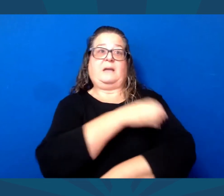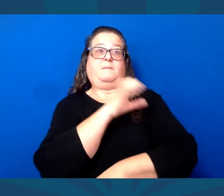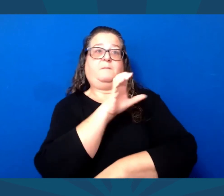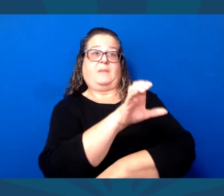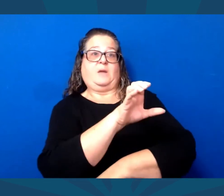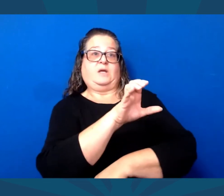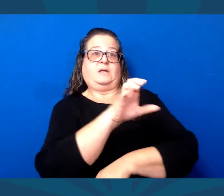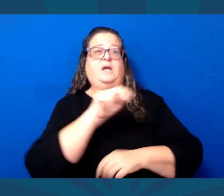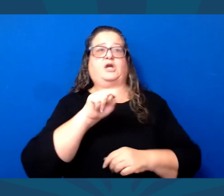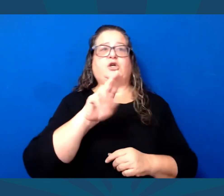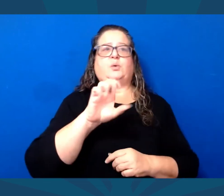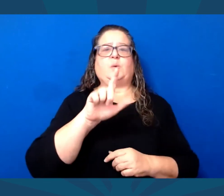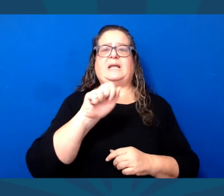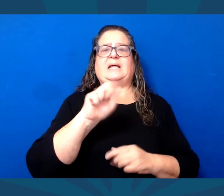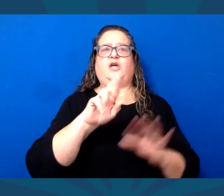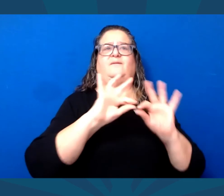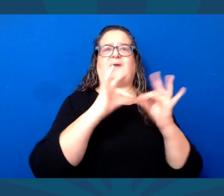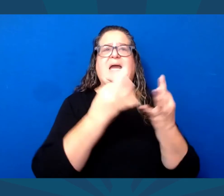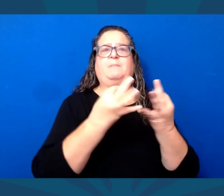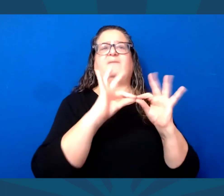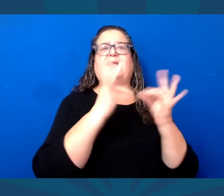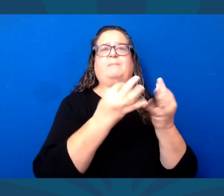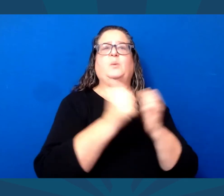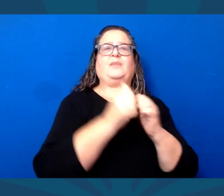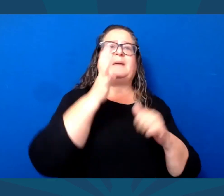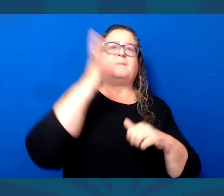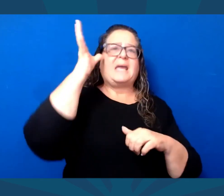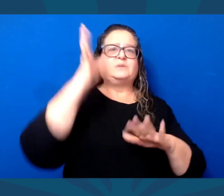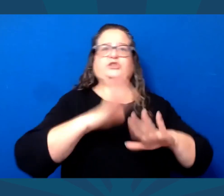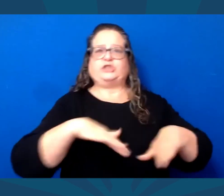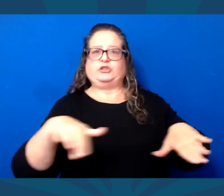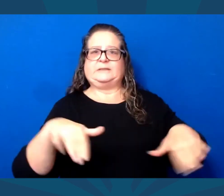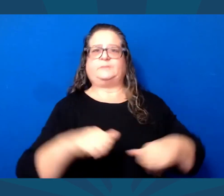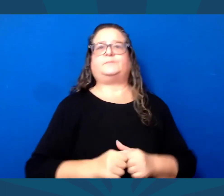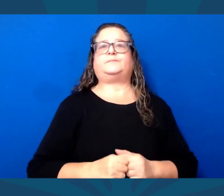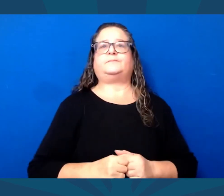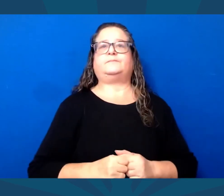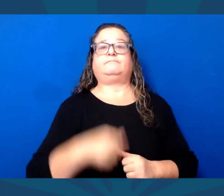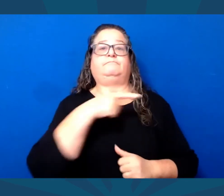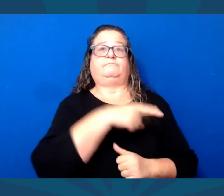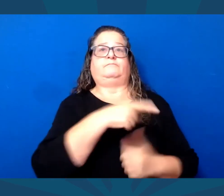Through her advocacy, Tatiana has already delivered significant